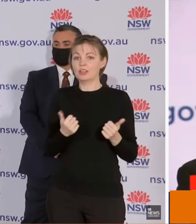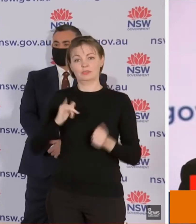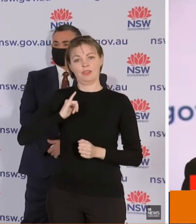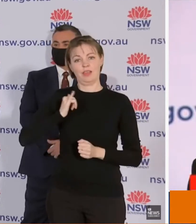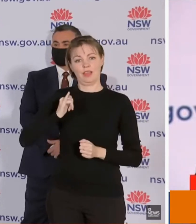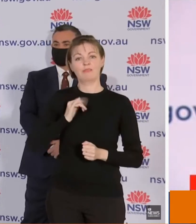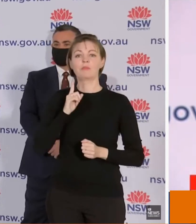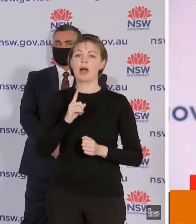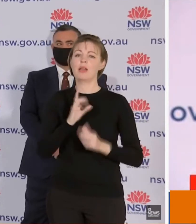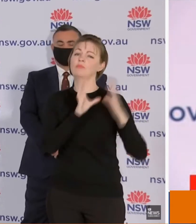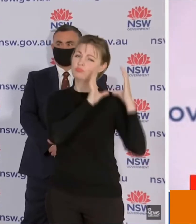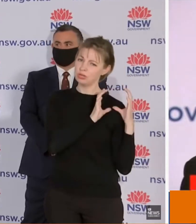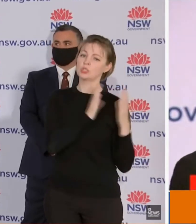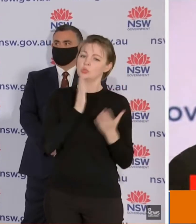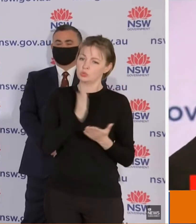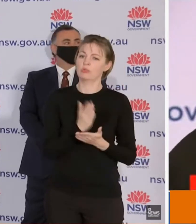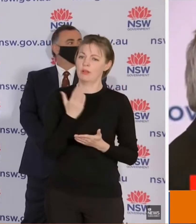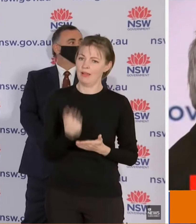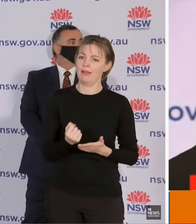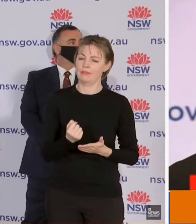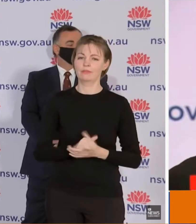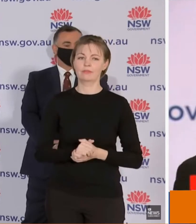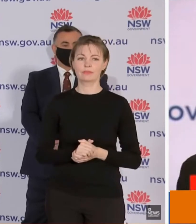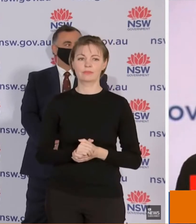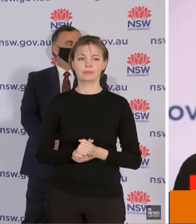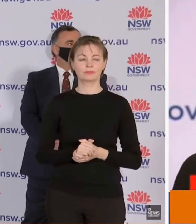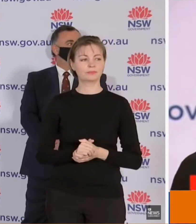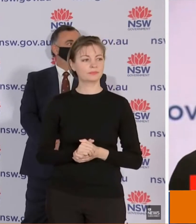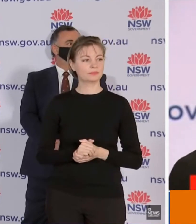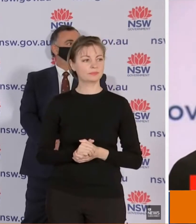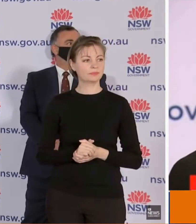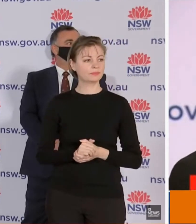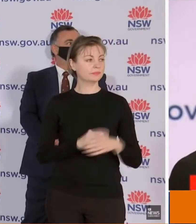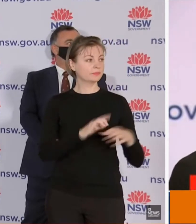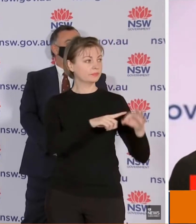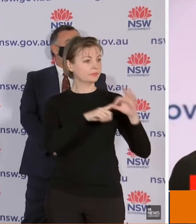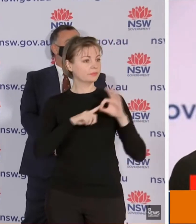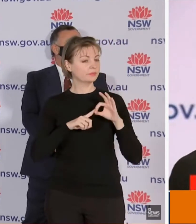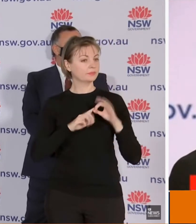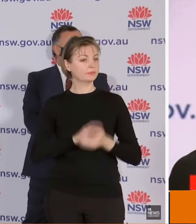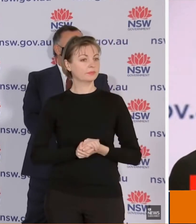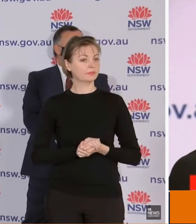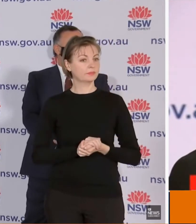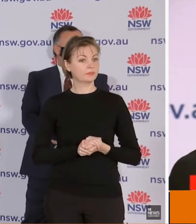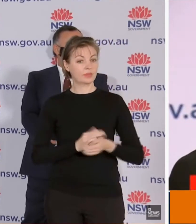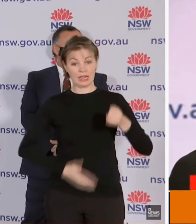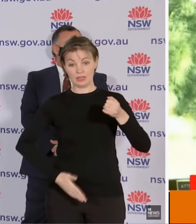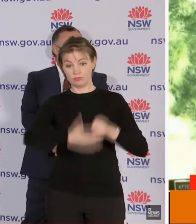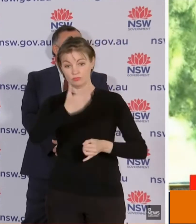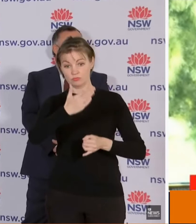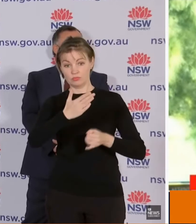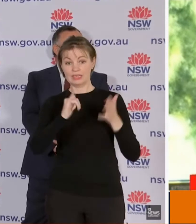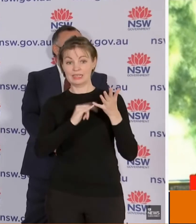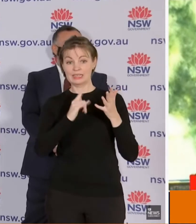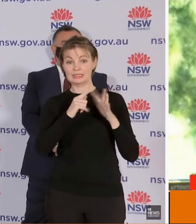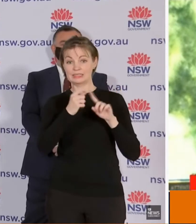be. We're in a pandemic. Premier. Can we just check in with you on... September 17 deadline, still thousands of aged care workers